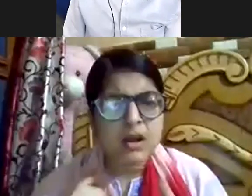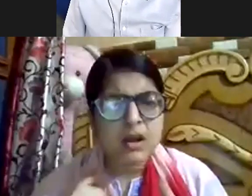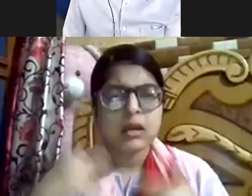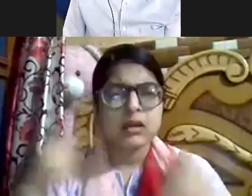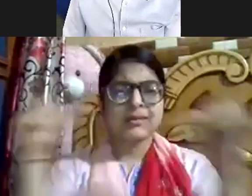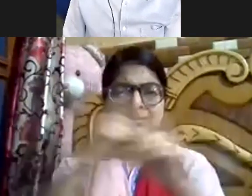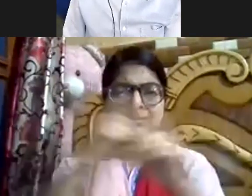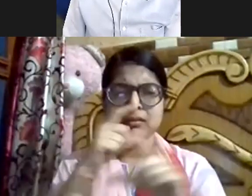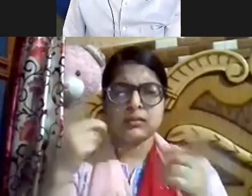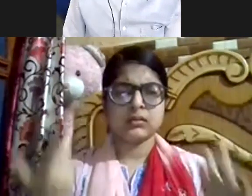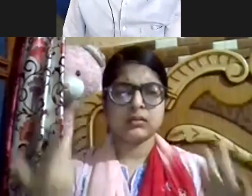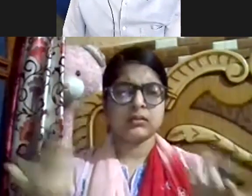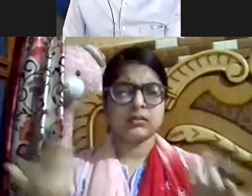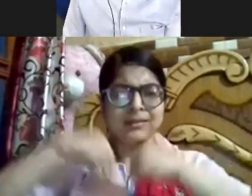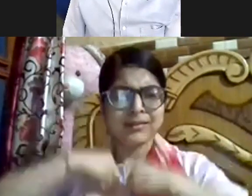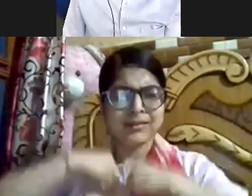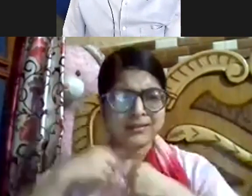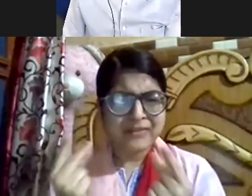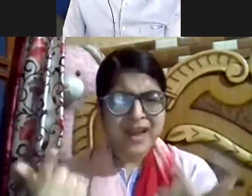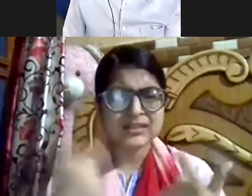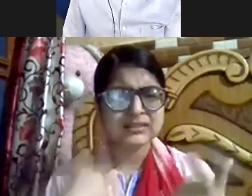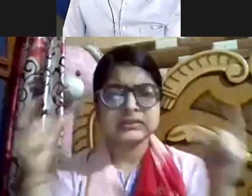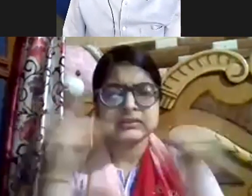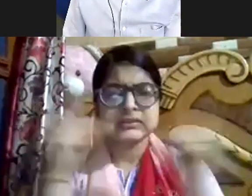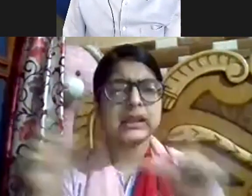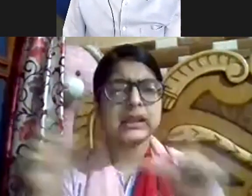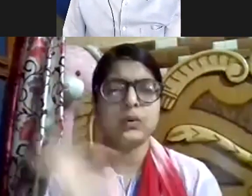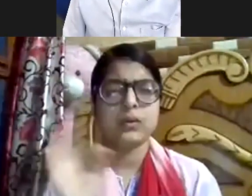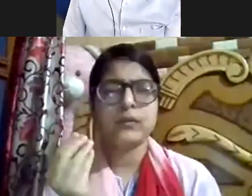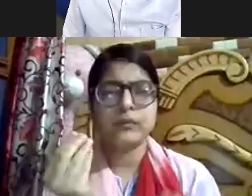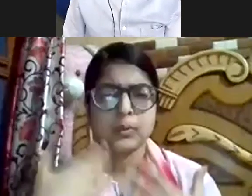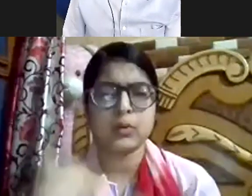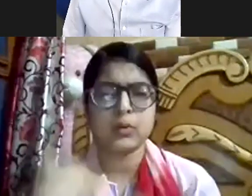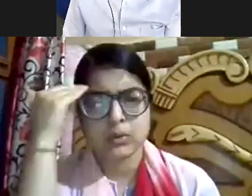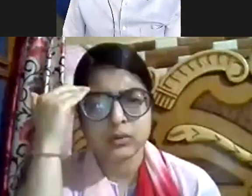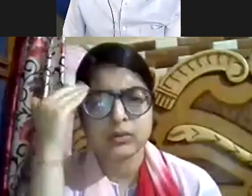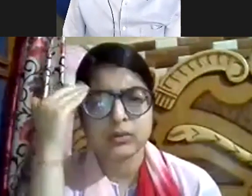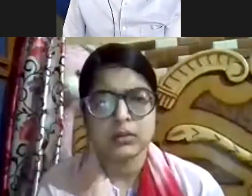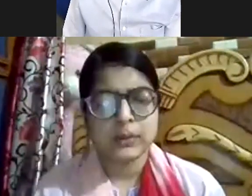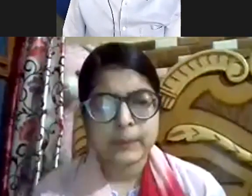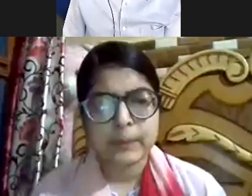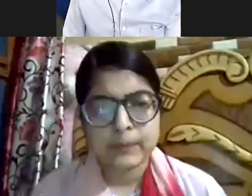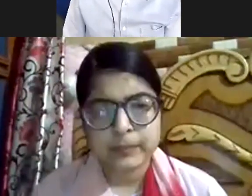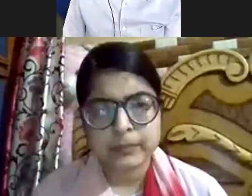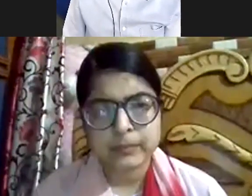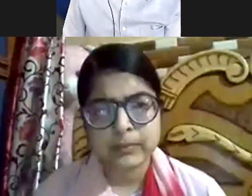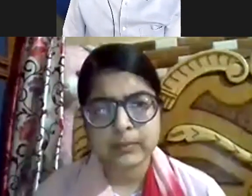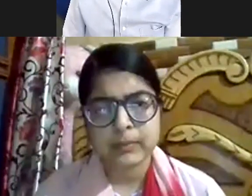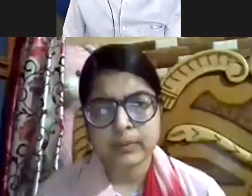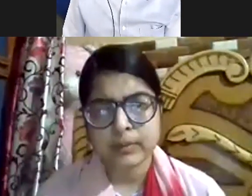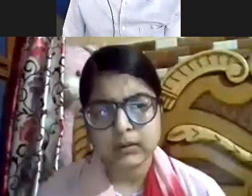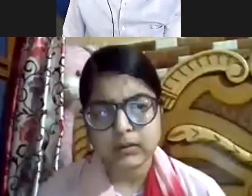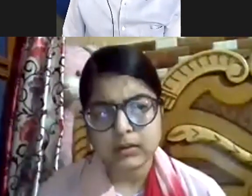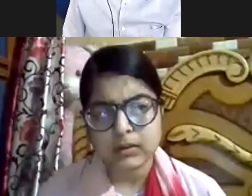But the next day, I started getting sick. So it was confusing that whether I was COVID positive or not. I would like to know